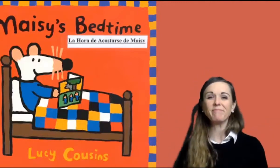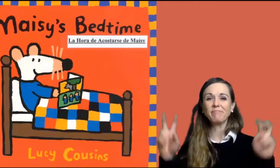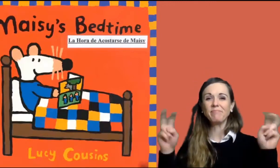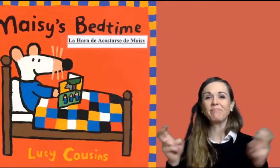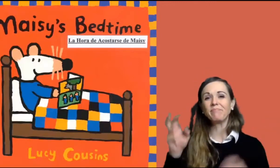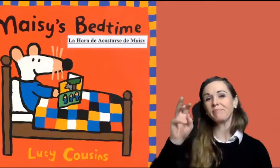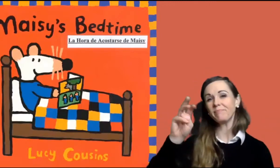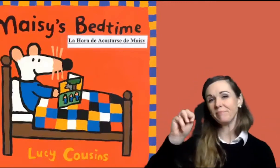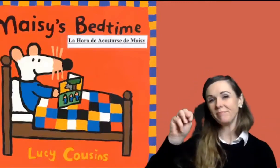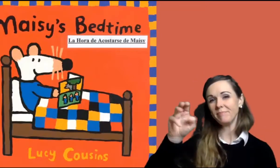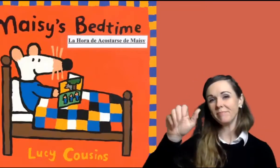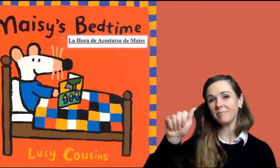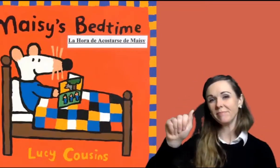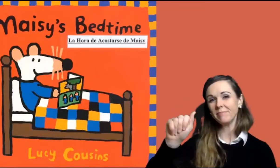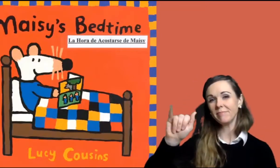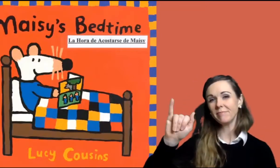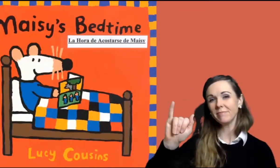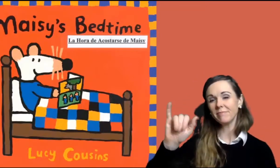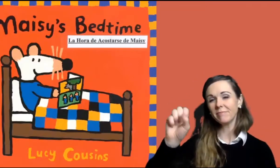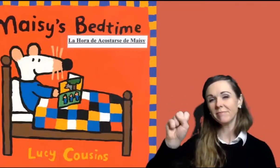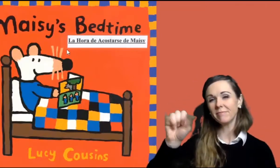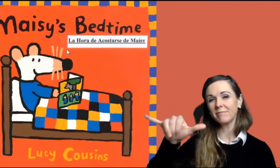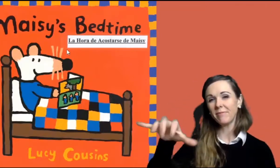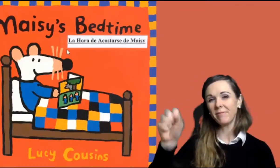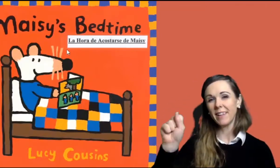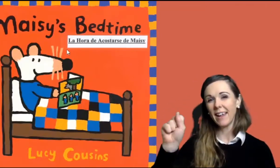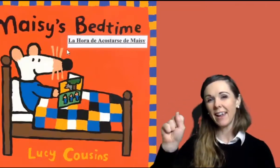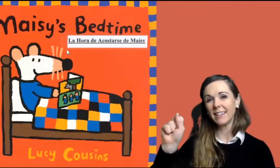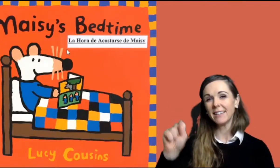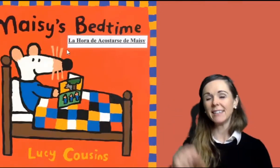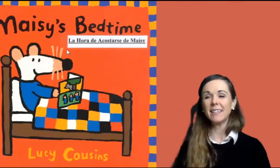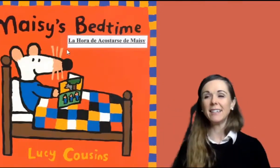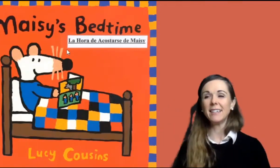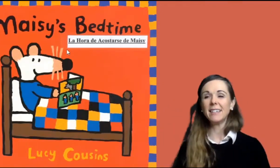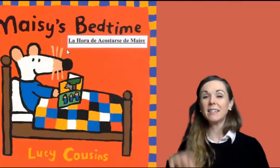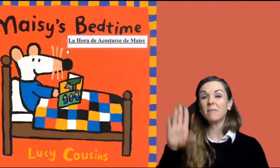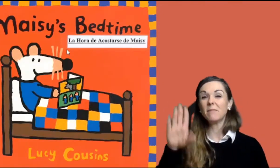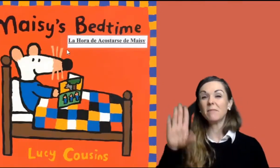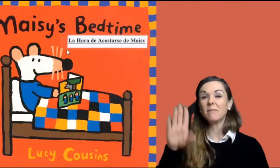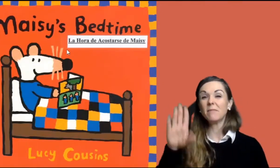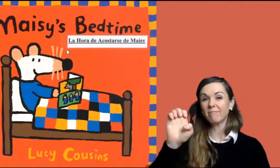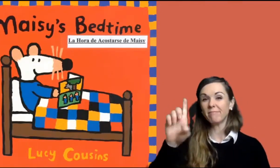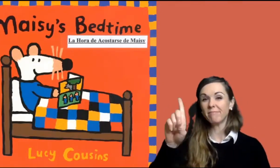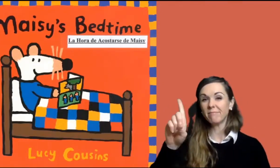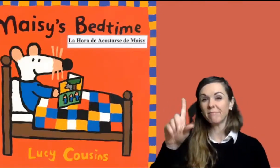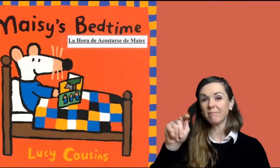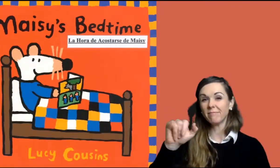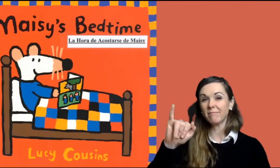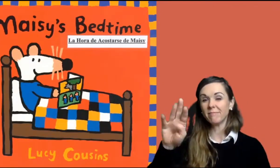what? The title is Maisy's